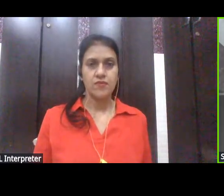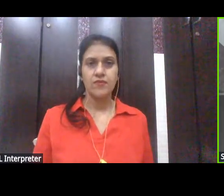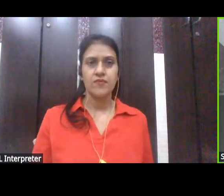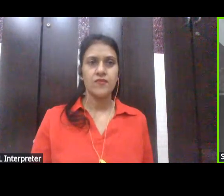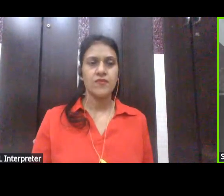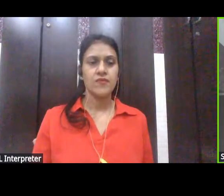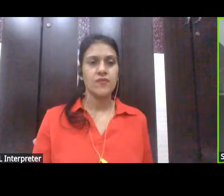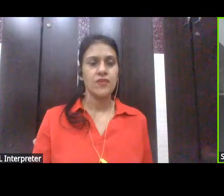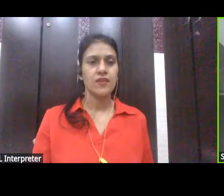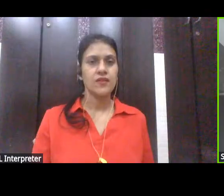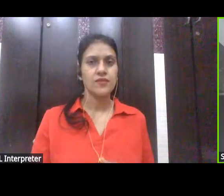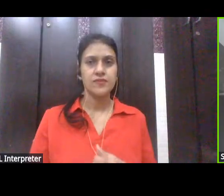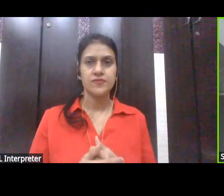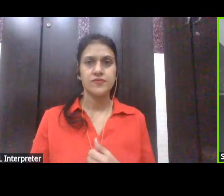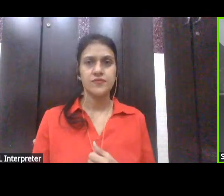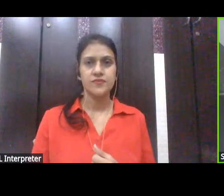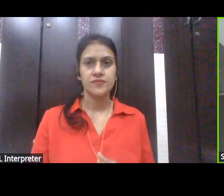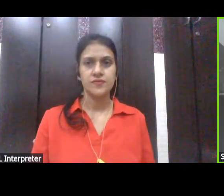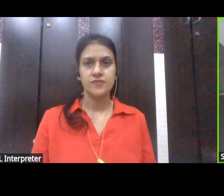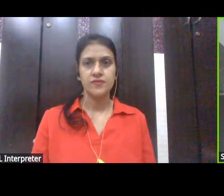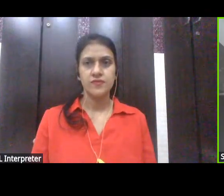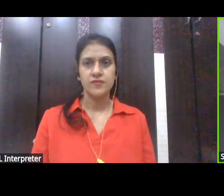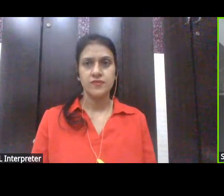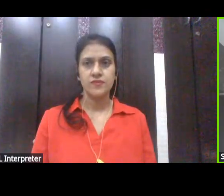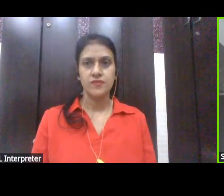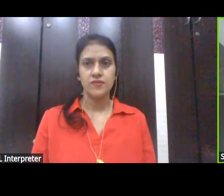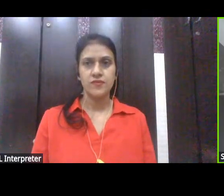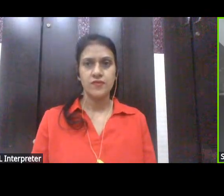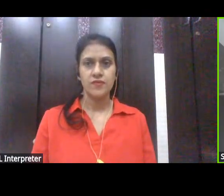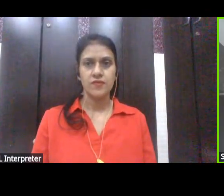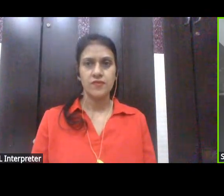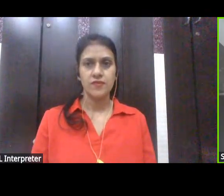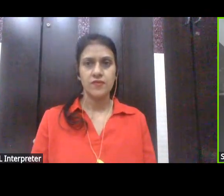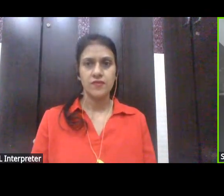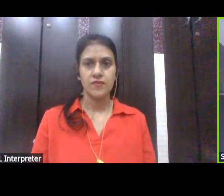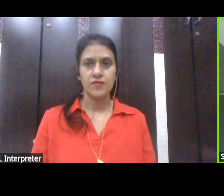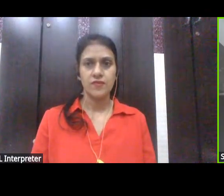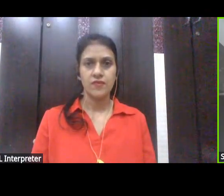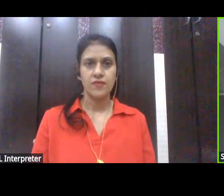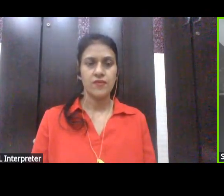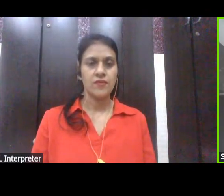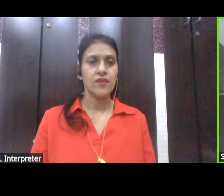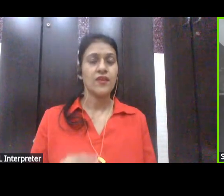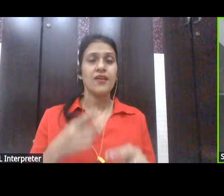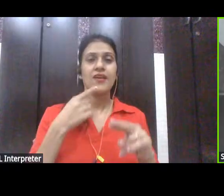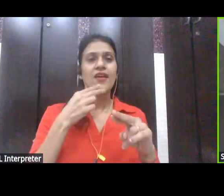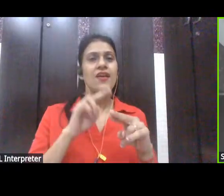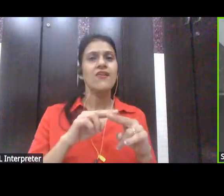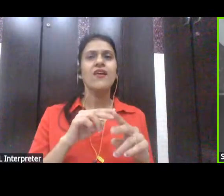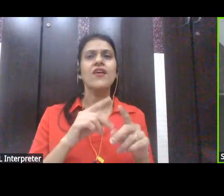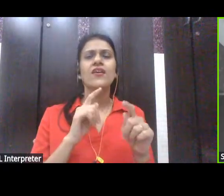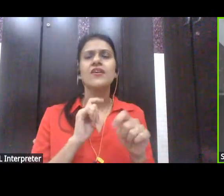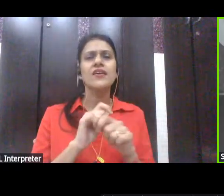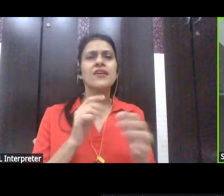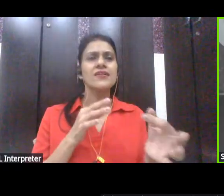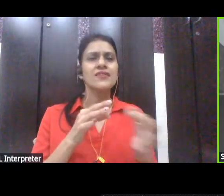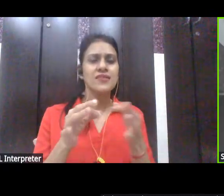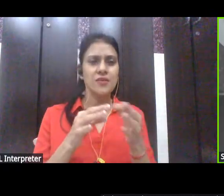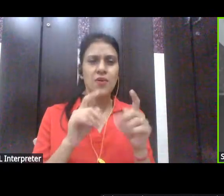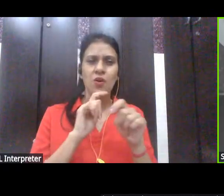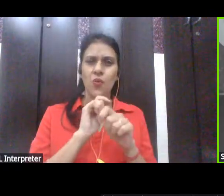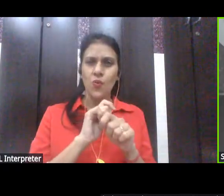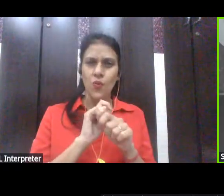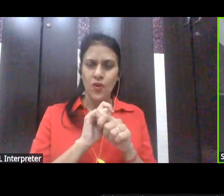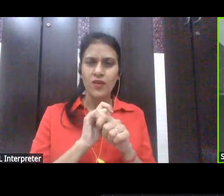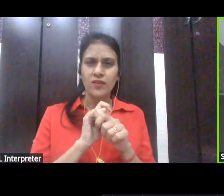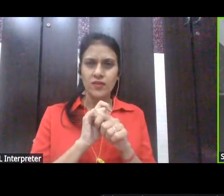Let's say you have a aggregator, a platform which is an aggregator, like a tourist aggregator or